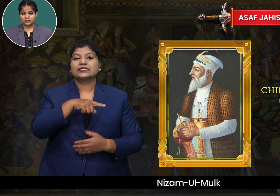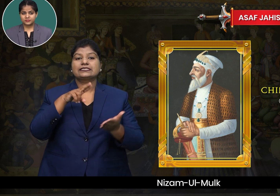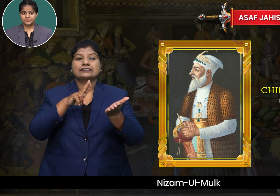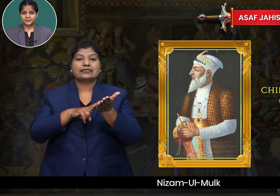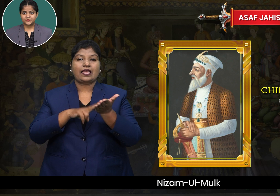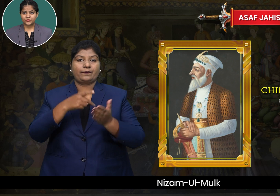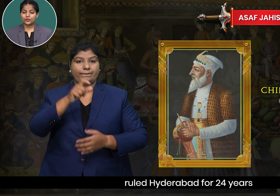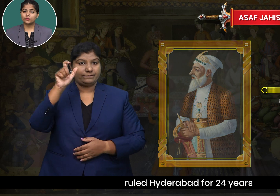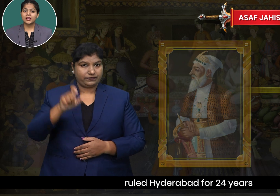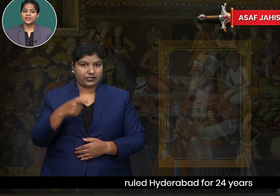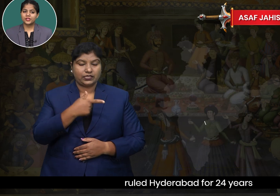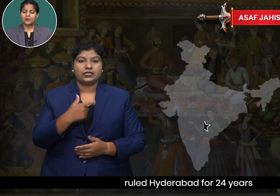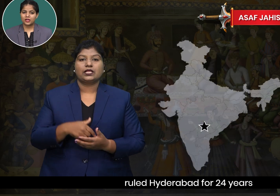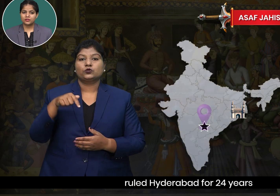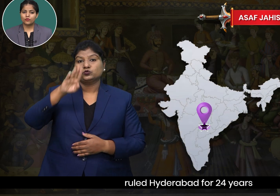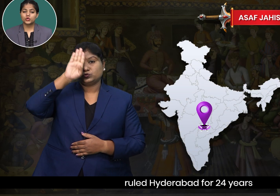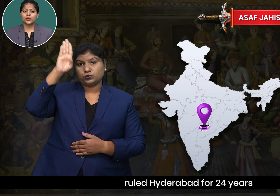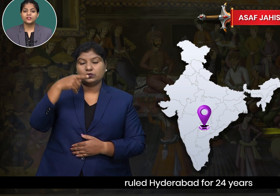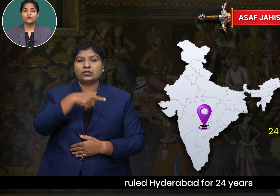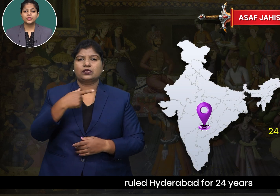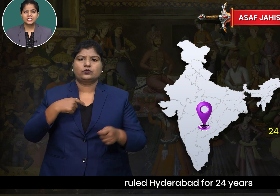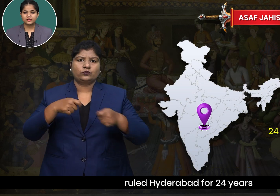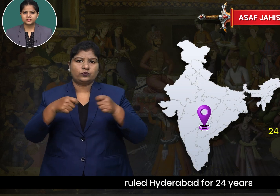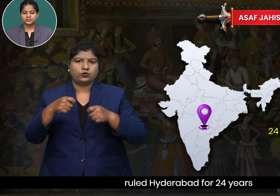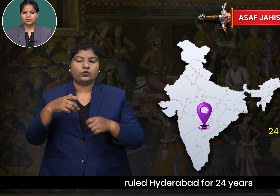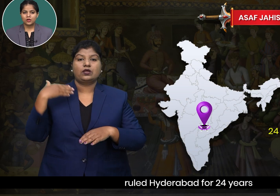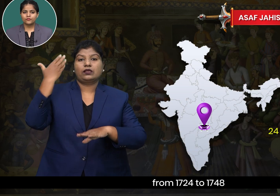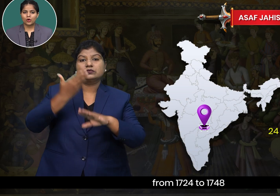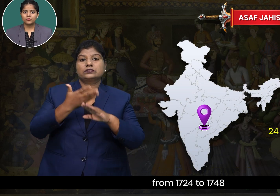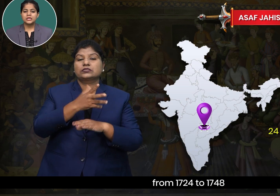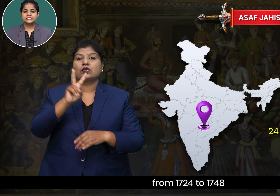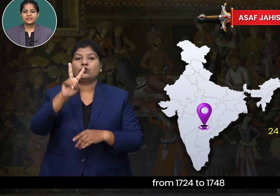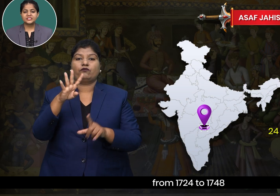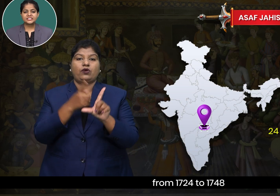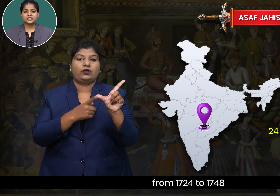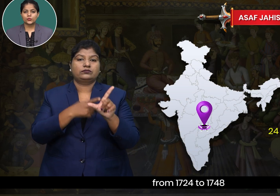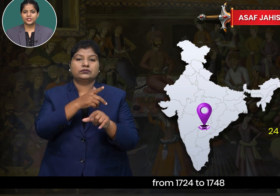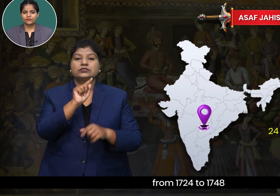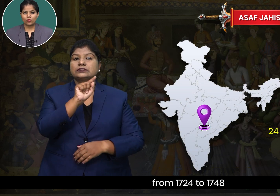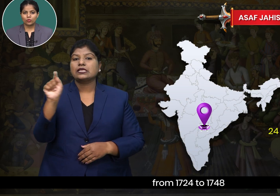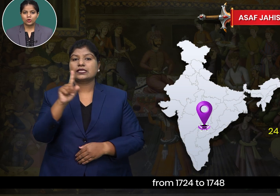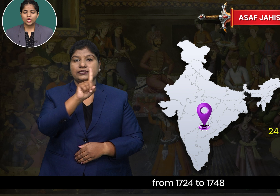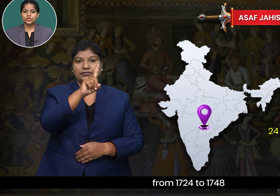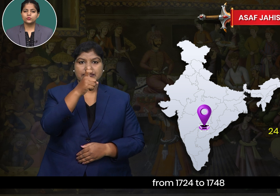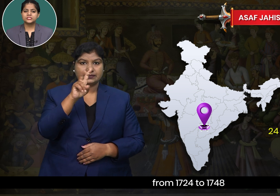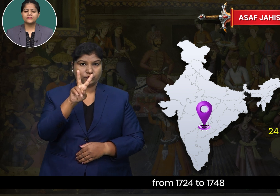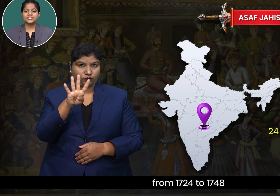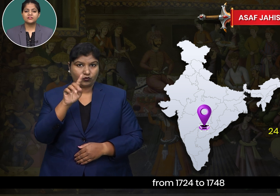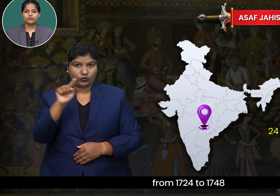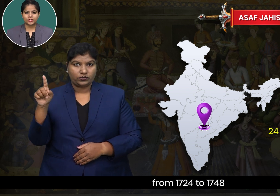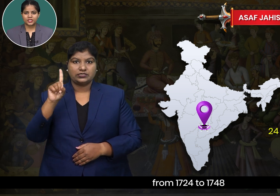Nizam-ul-Mulk ruled Hyderabad for 24 years from 1724